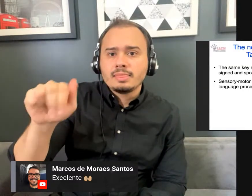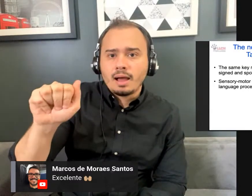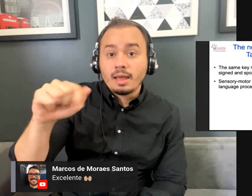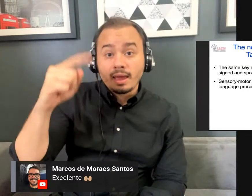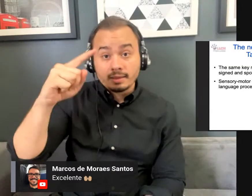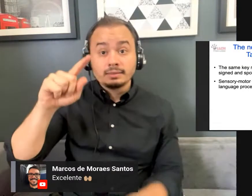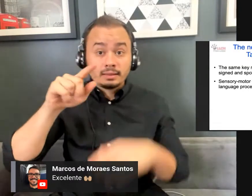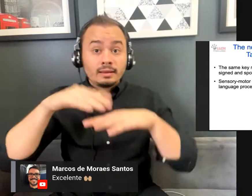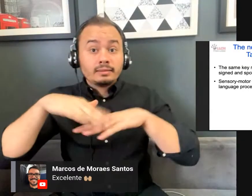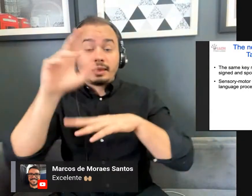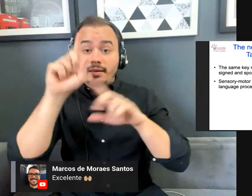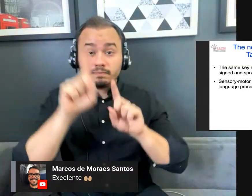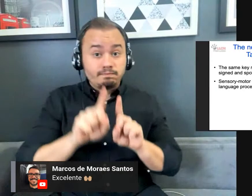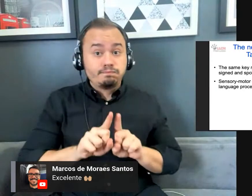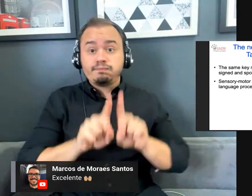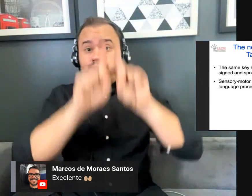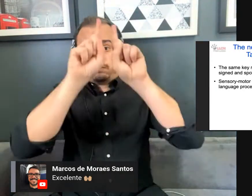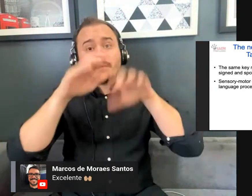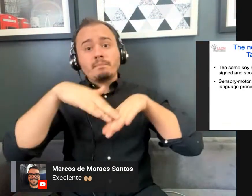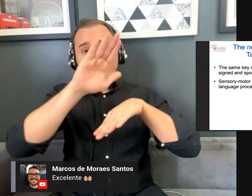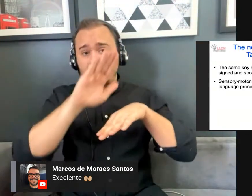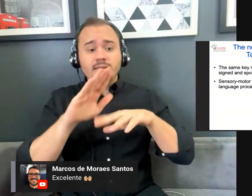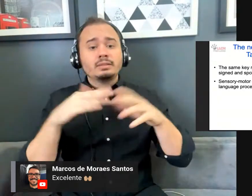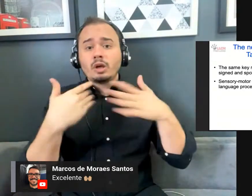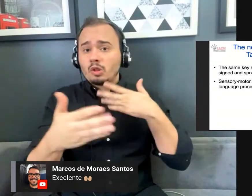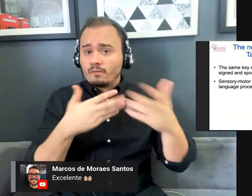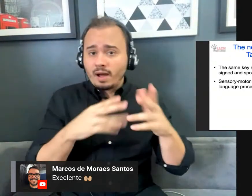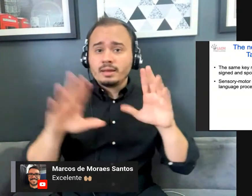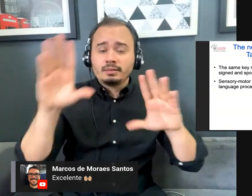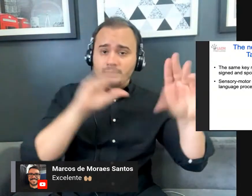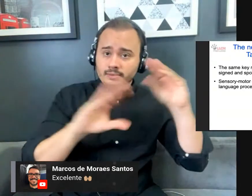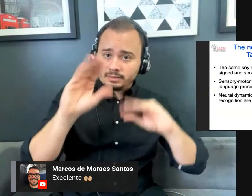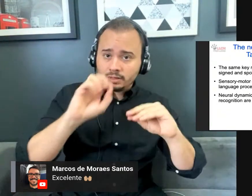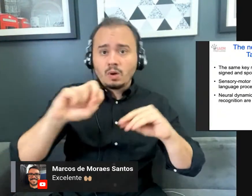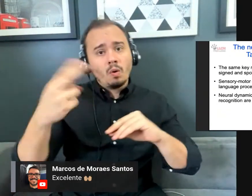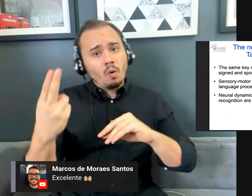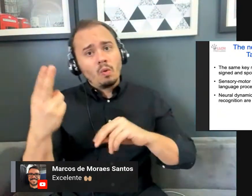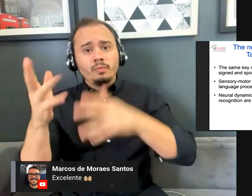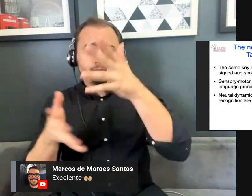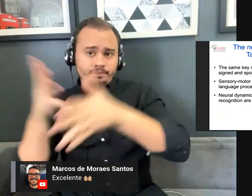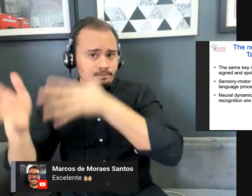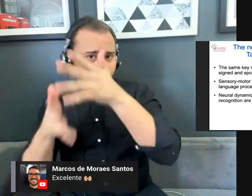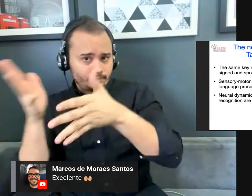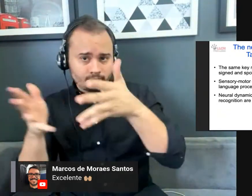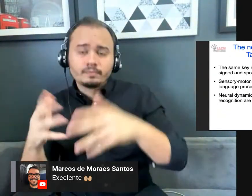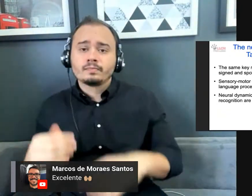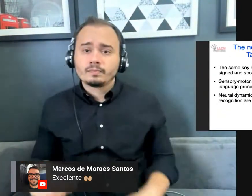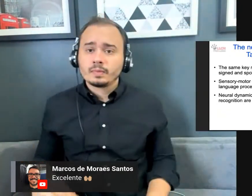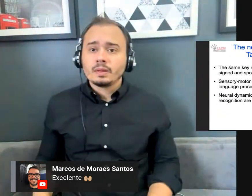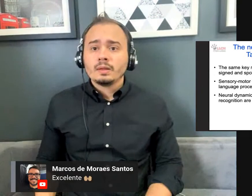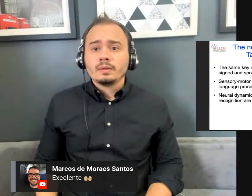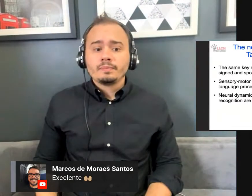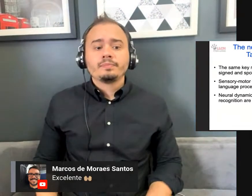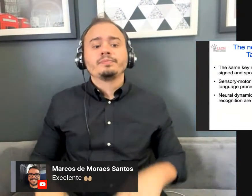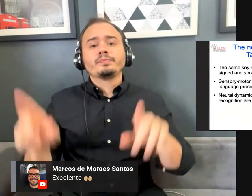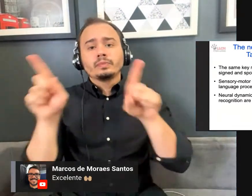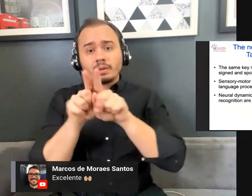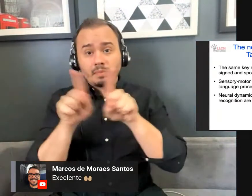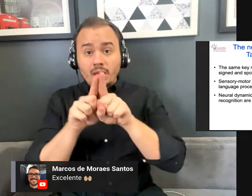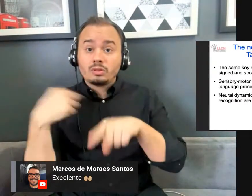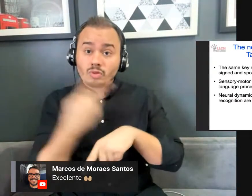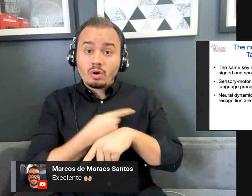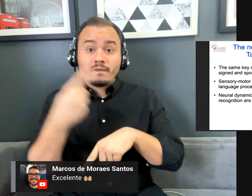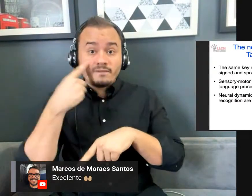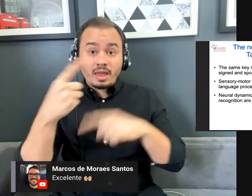affects different regions for sign compared to spoken language. We see that the neural dynamics